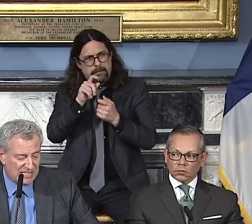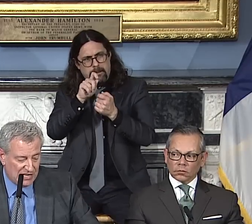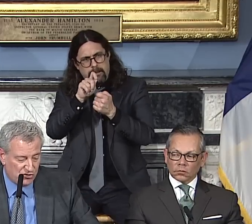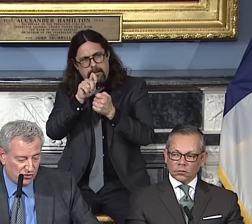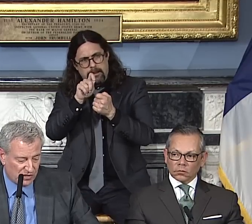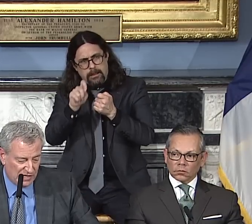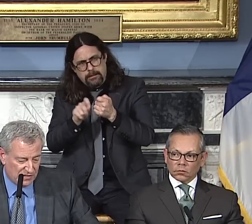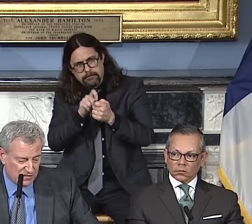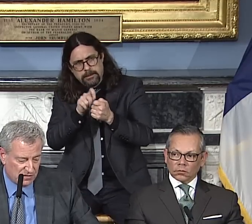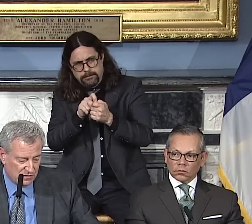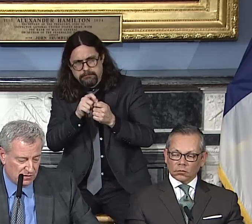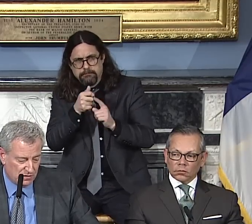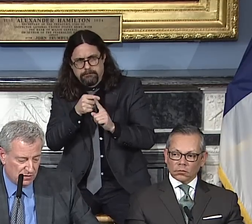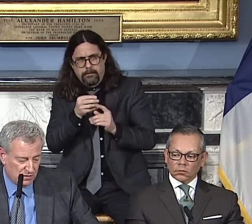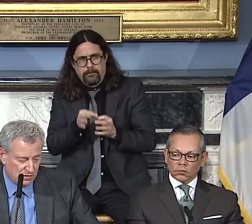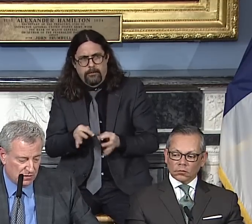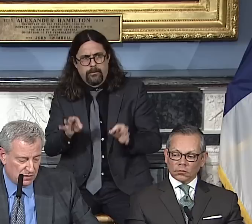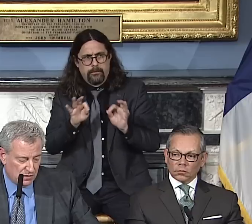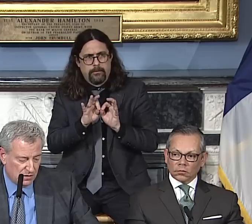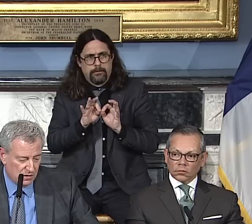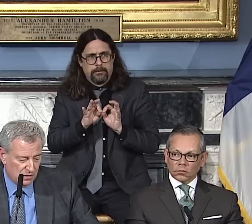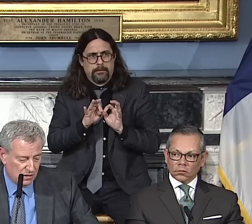a potential case